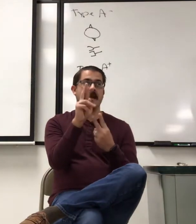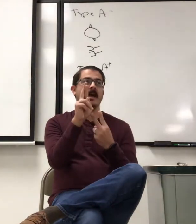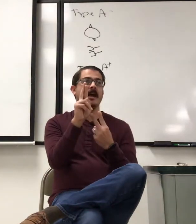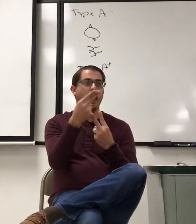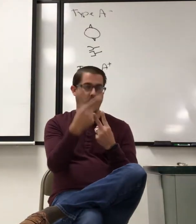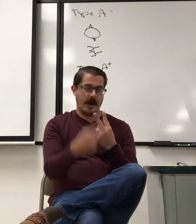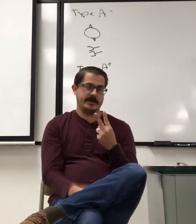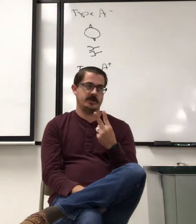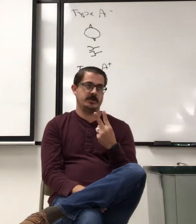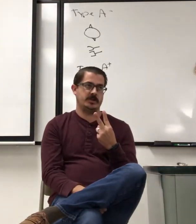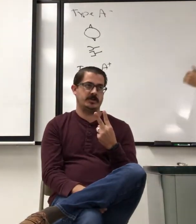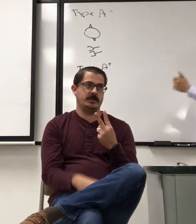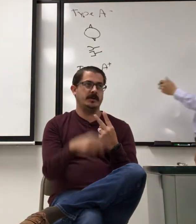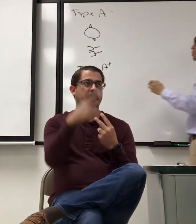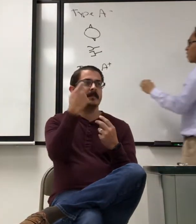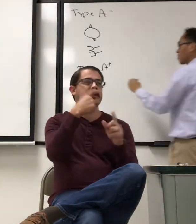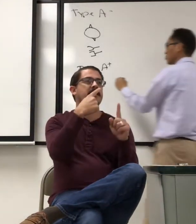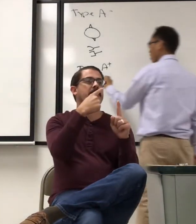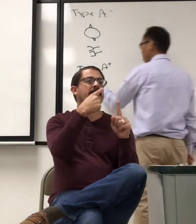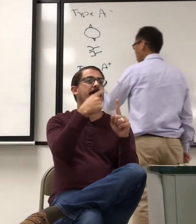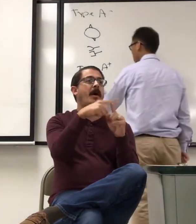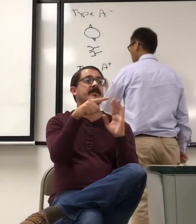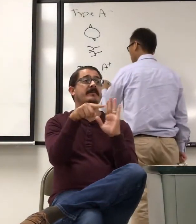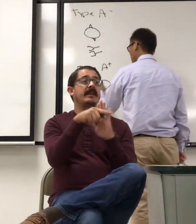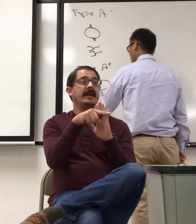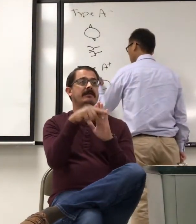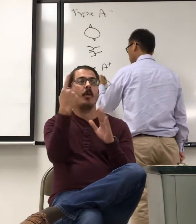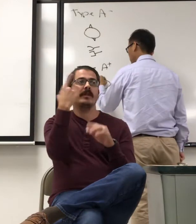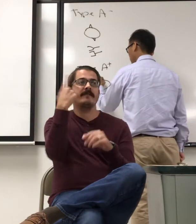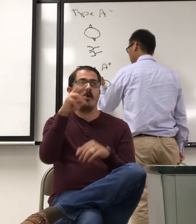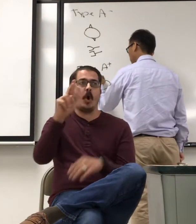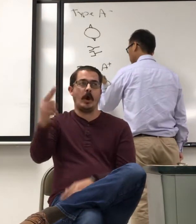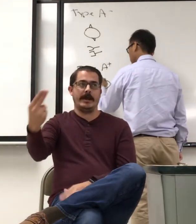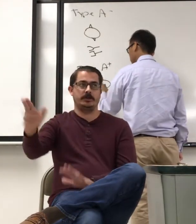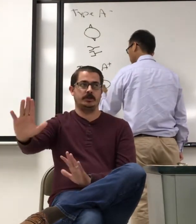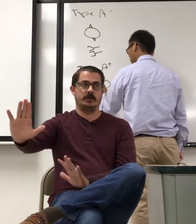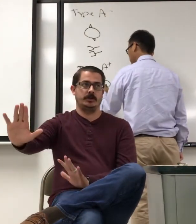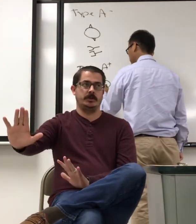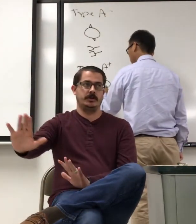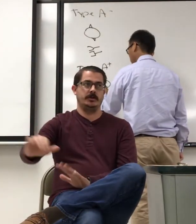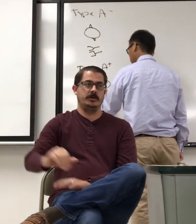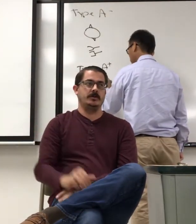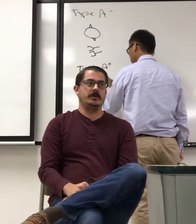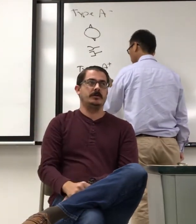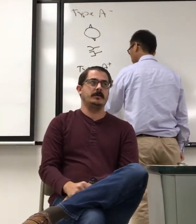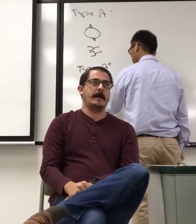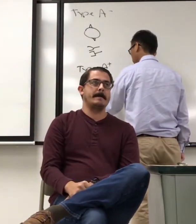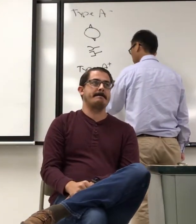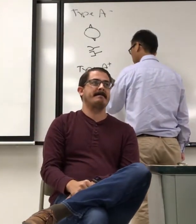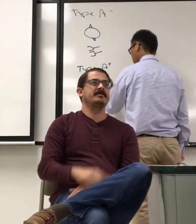and RH. So I'm going to draw triangles and squares.